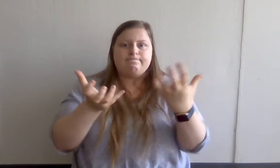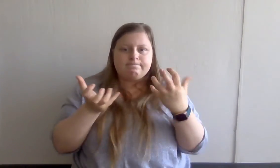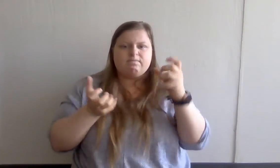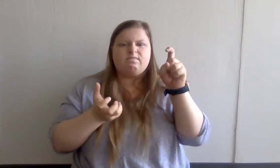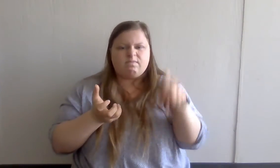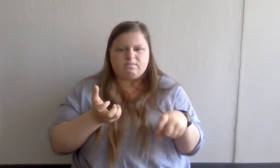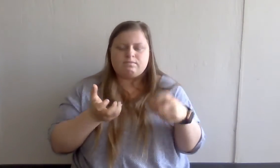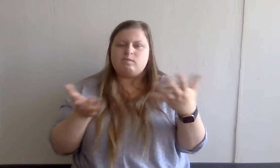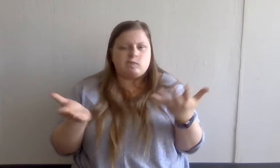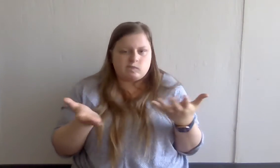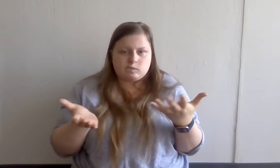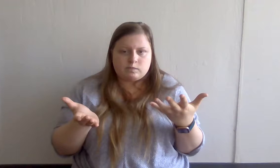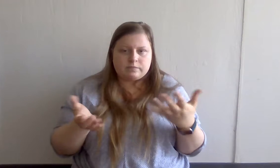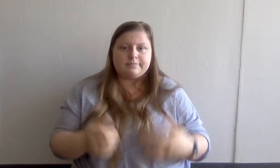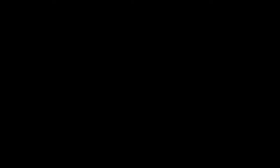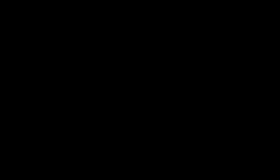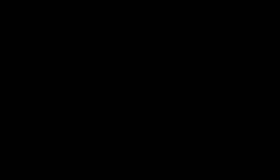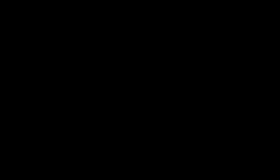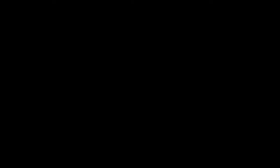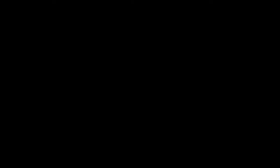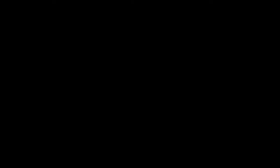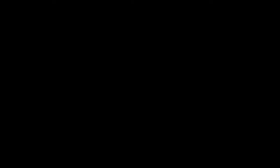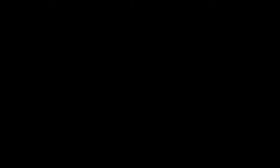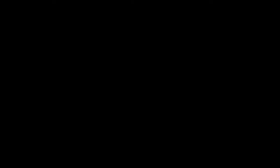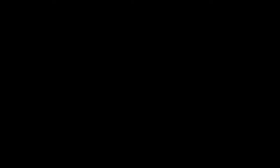They can communicate their wants and needs as well.